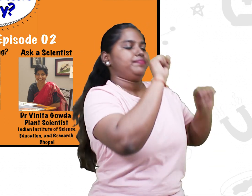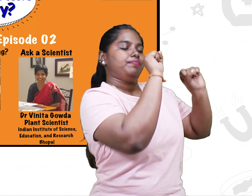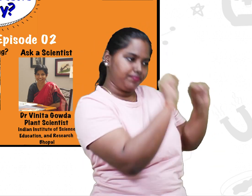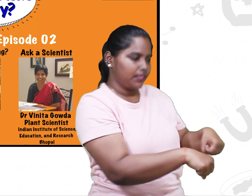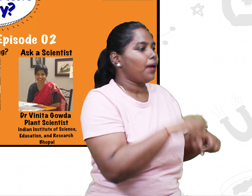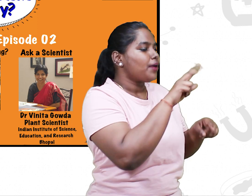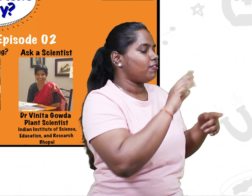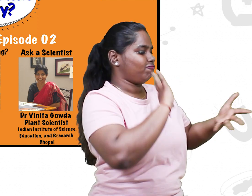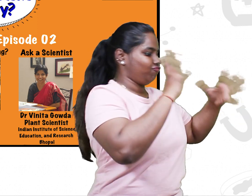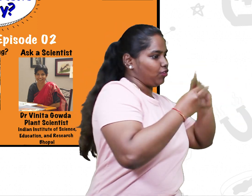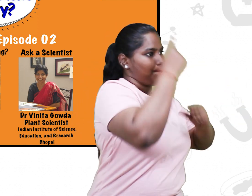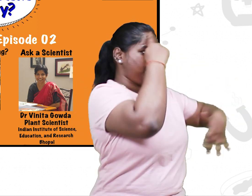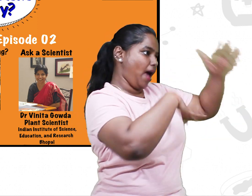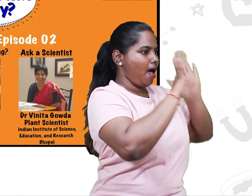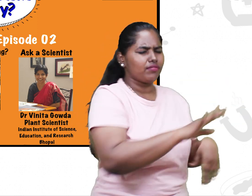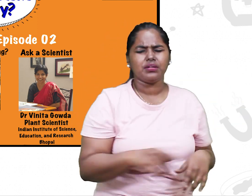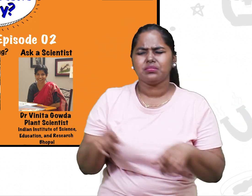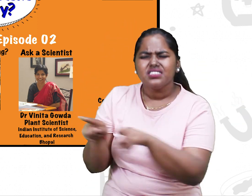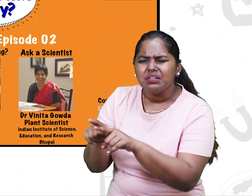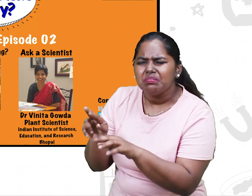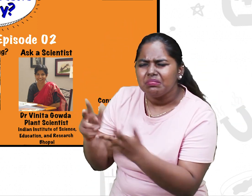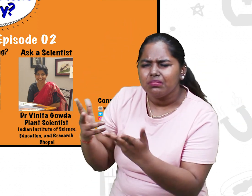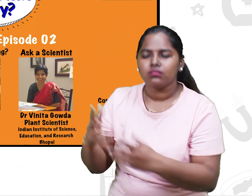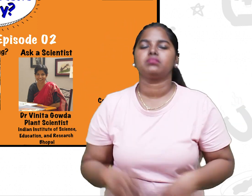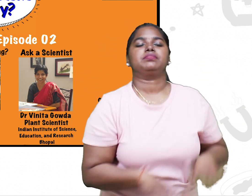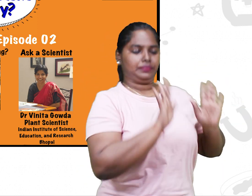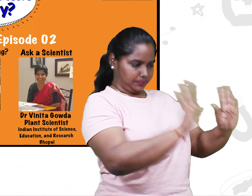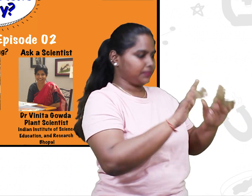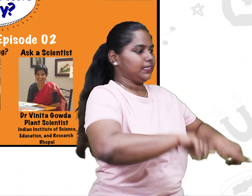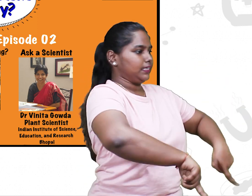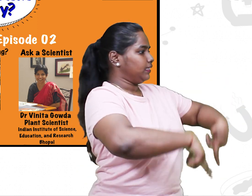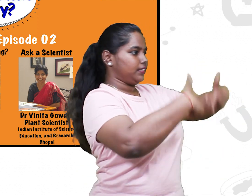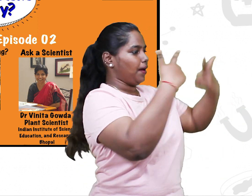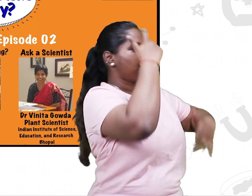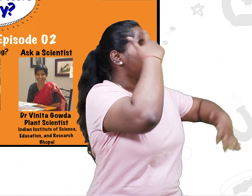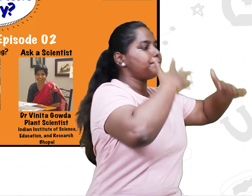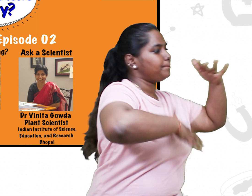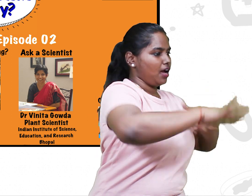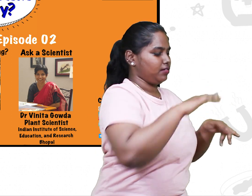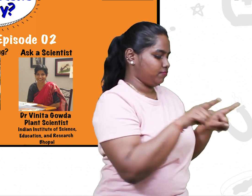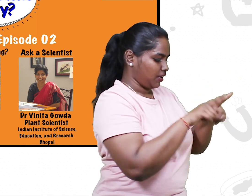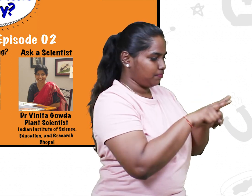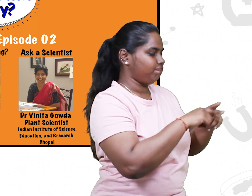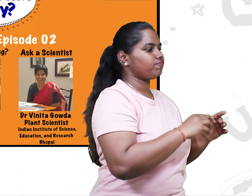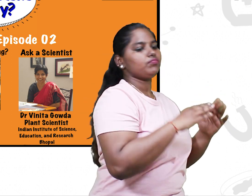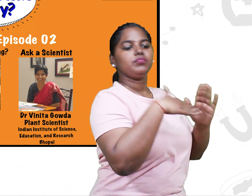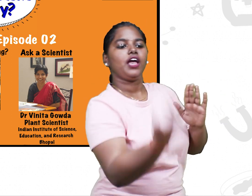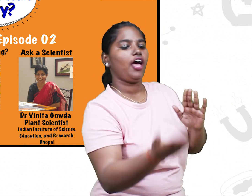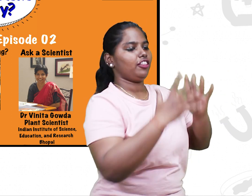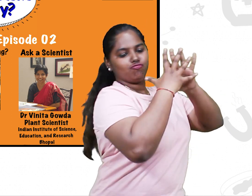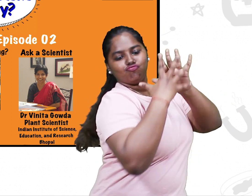calculate when to grow. Like, So trees can detect that their neighboring trees are shadowing